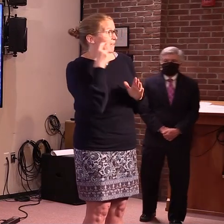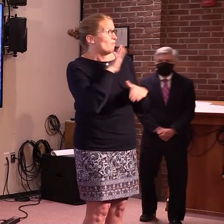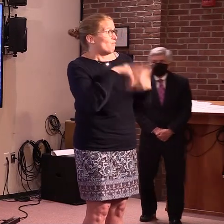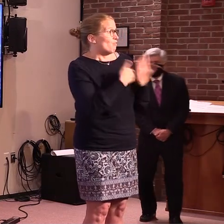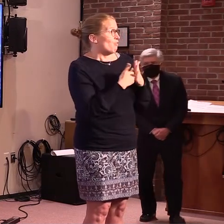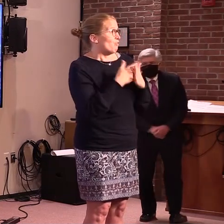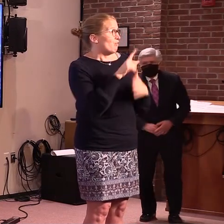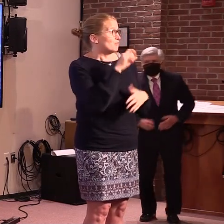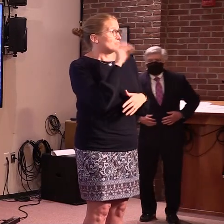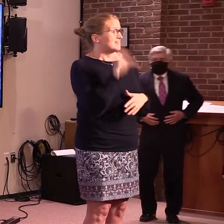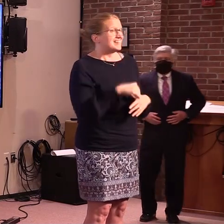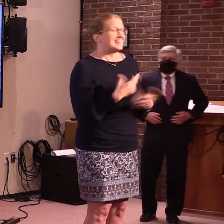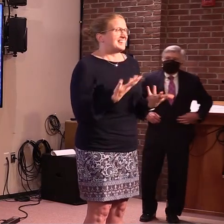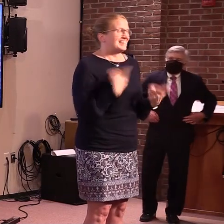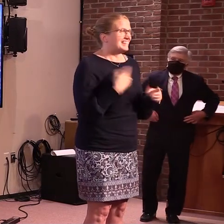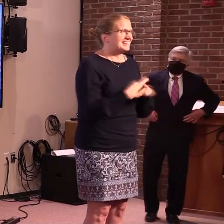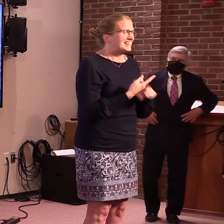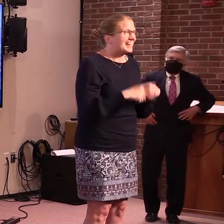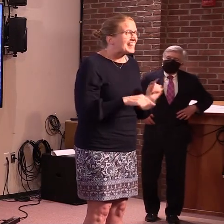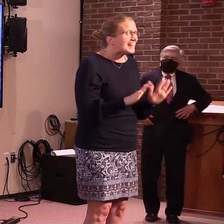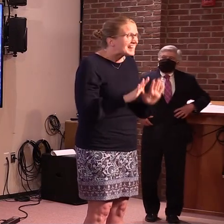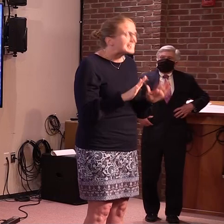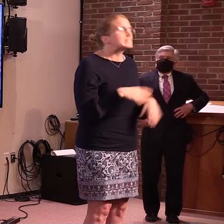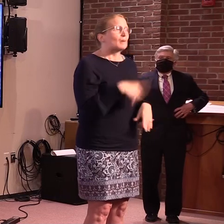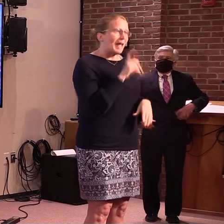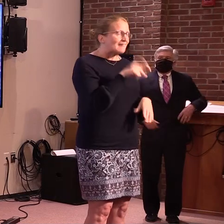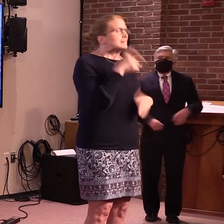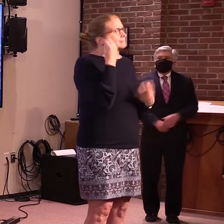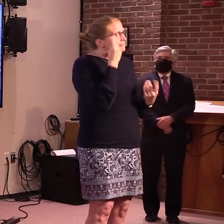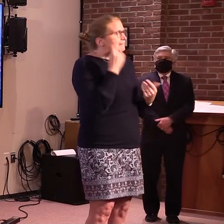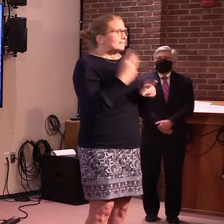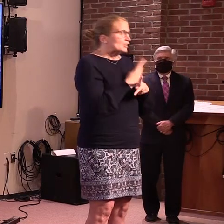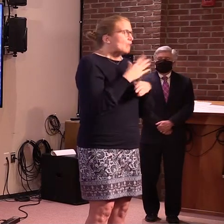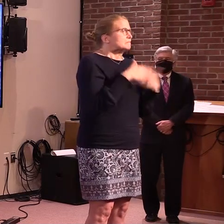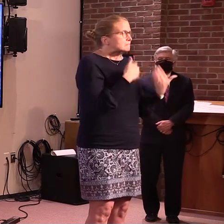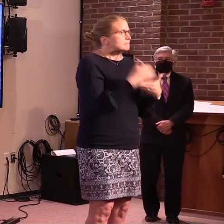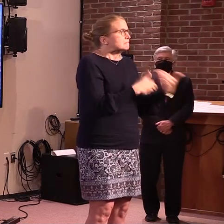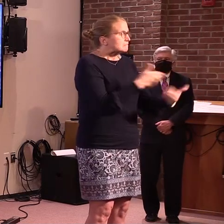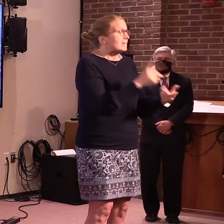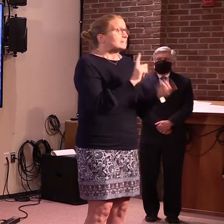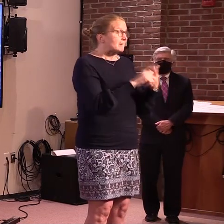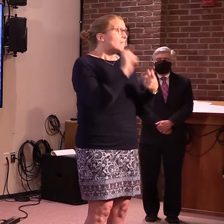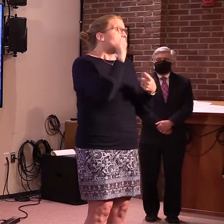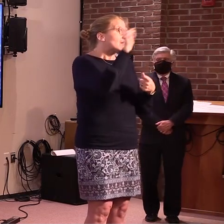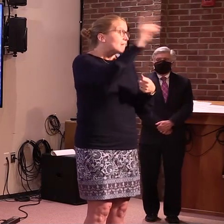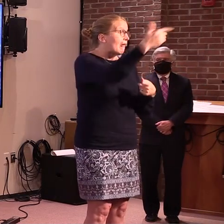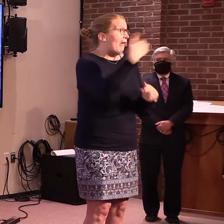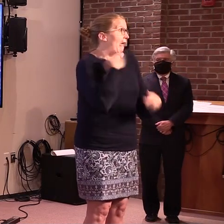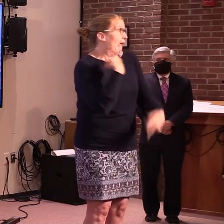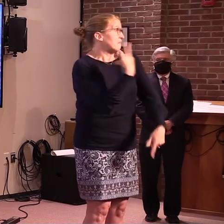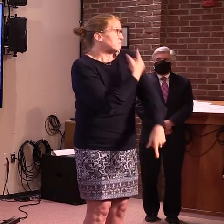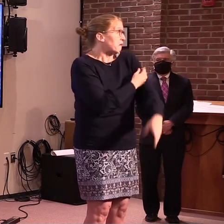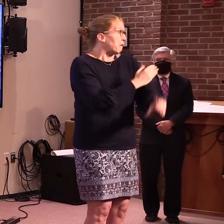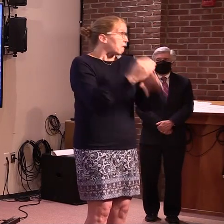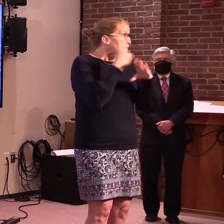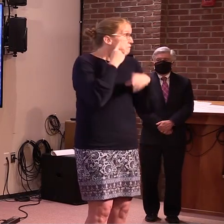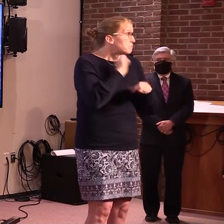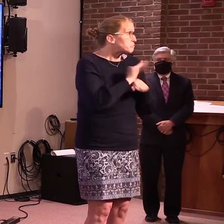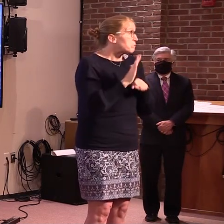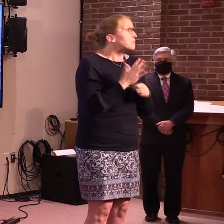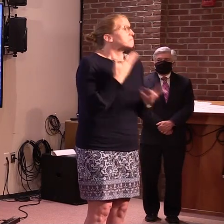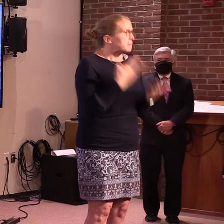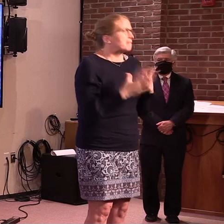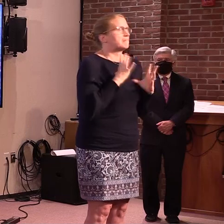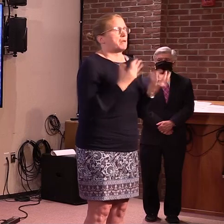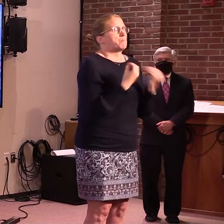to contemplate that as we open up the economy until we get to a point where we have a vaccine. But the only